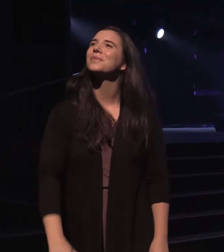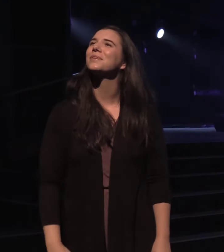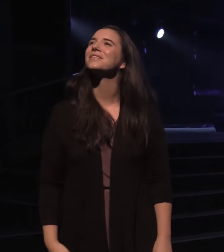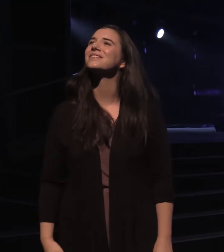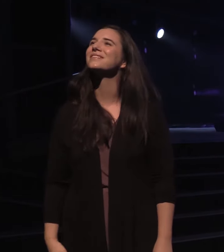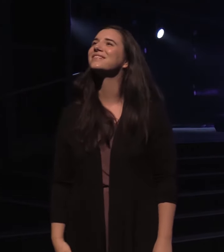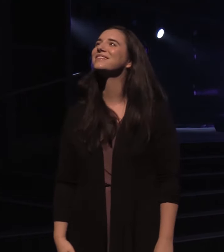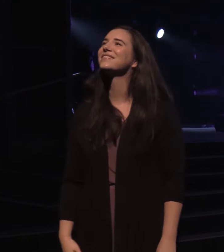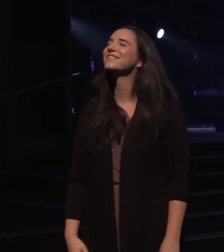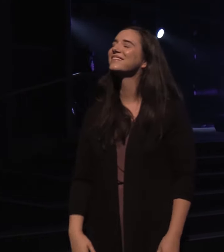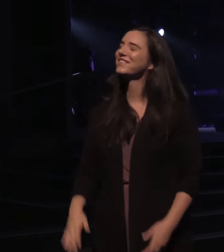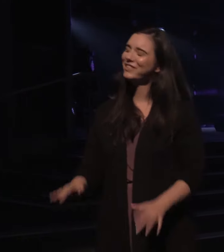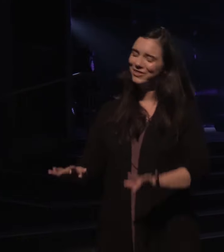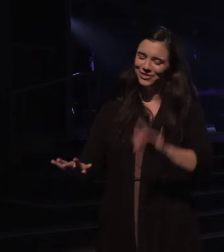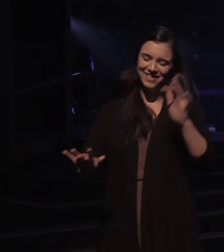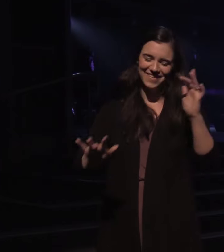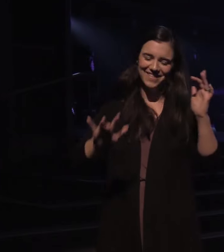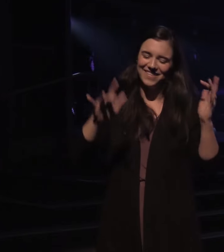light it